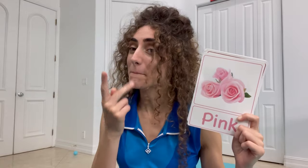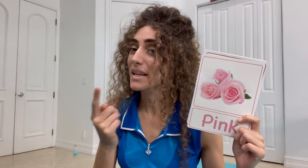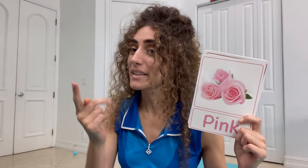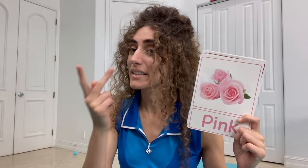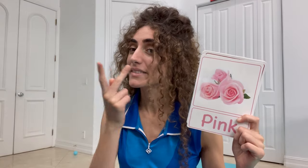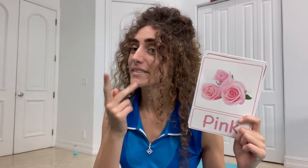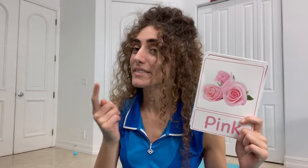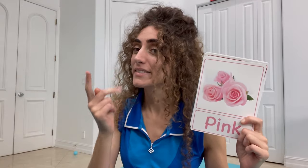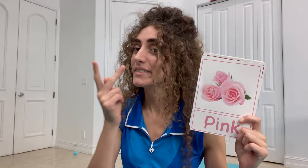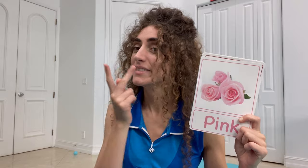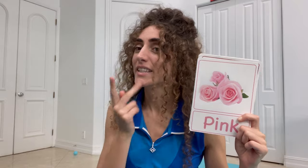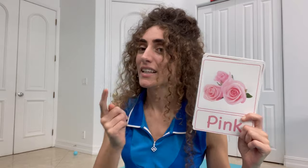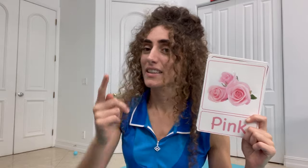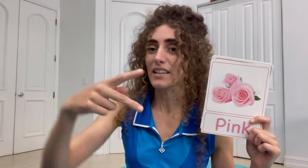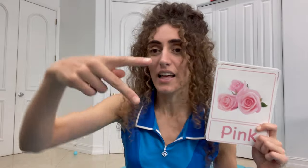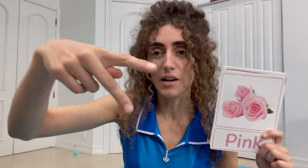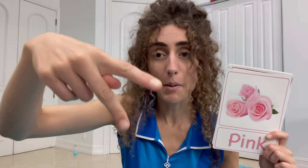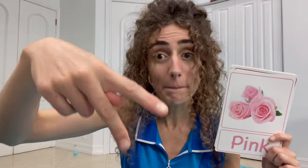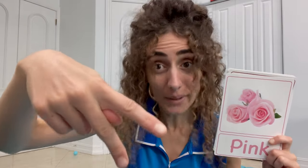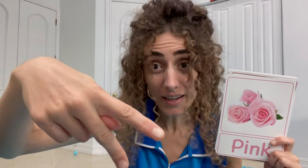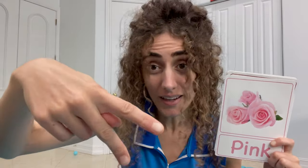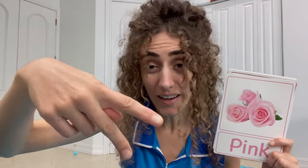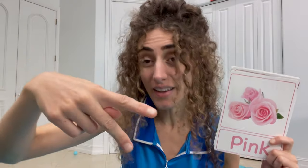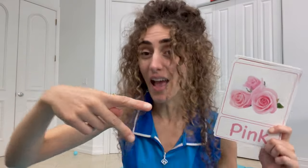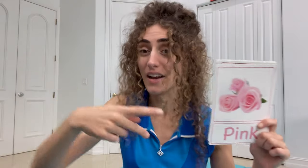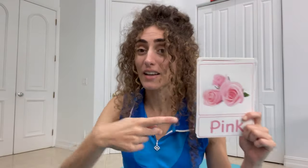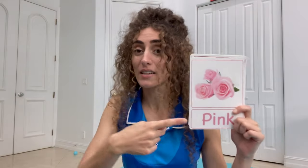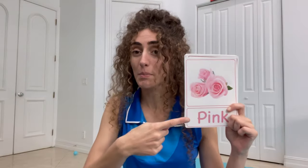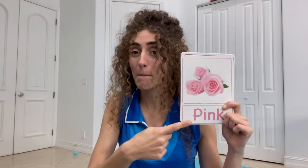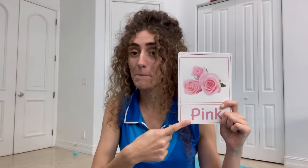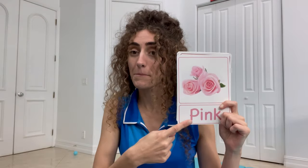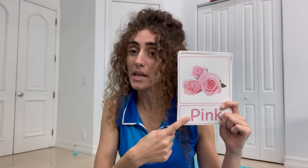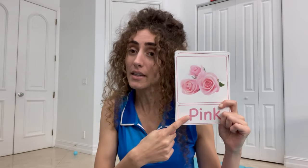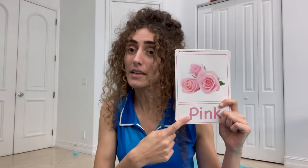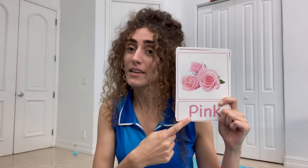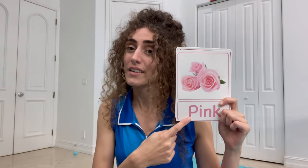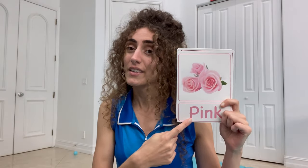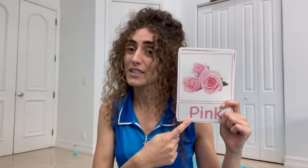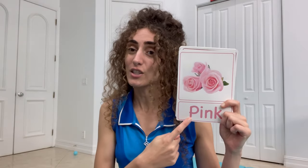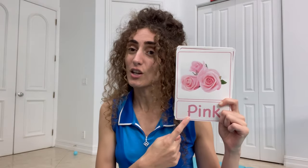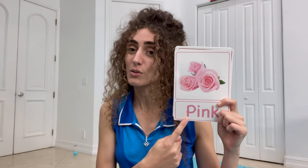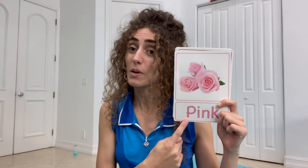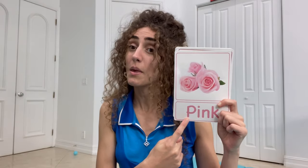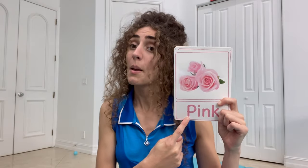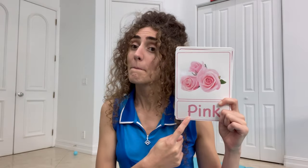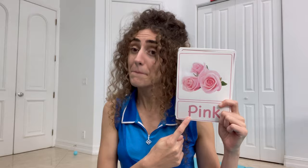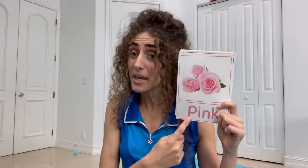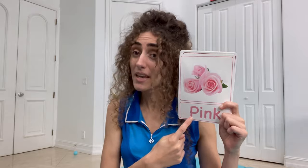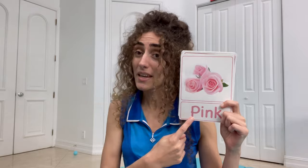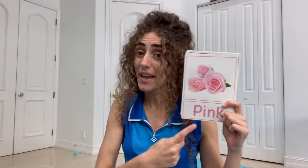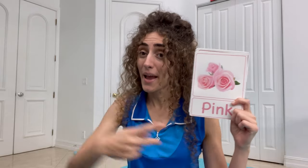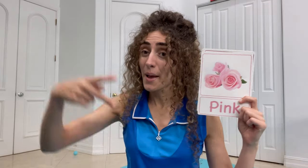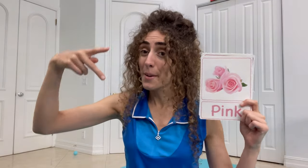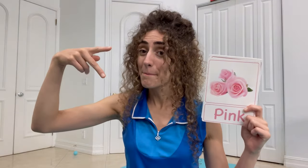Pink. The letter P again, because pink starts with P. P.